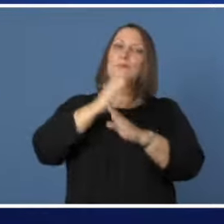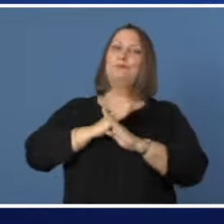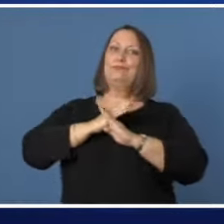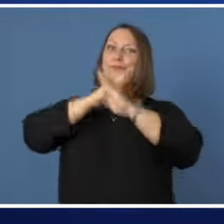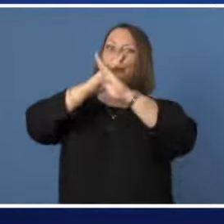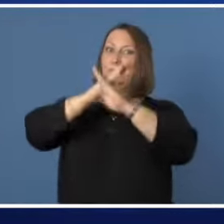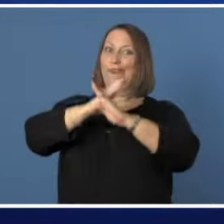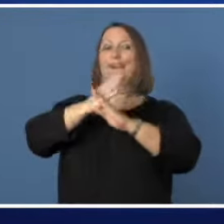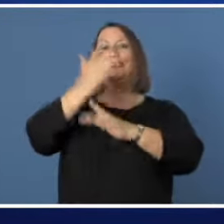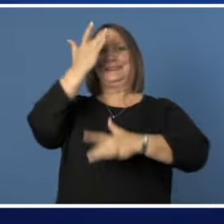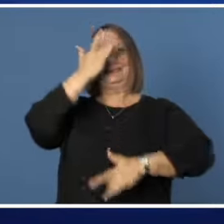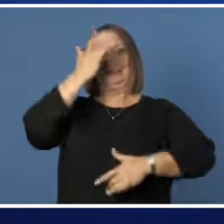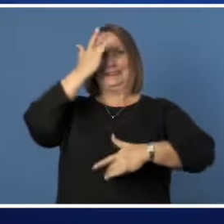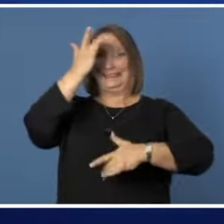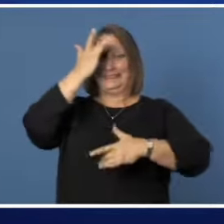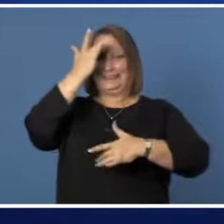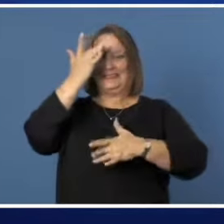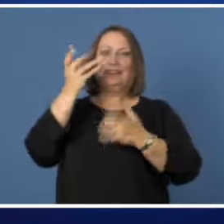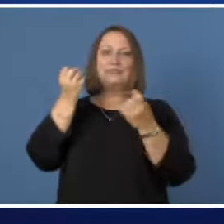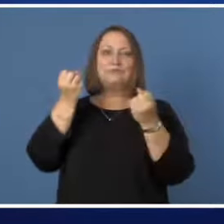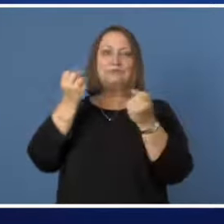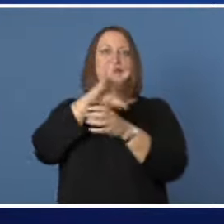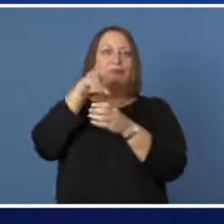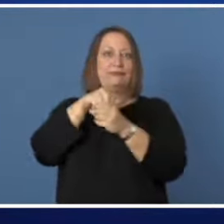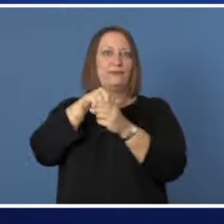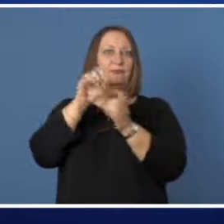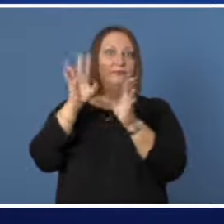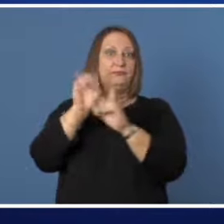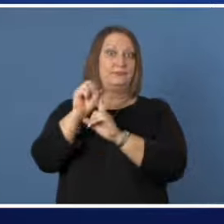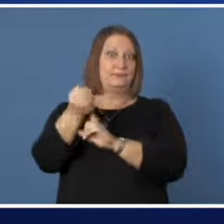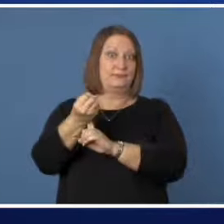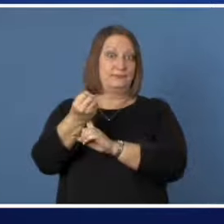health disasters before they occur.